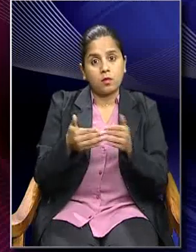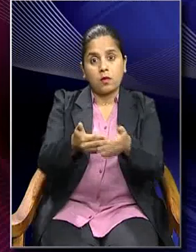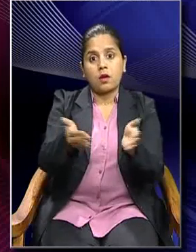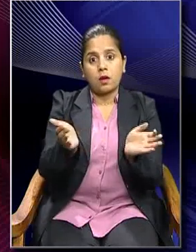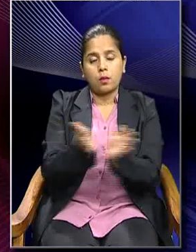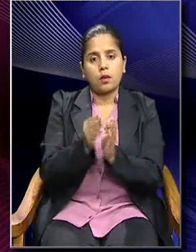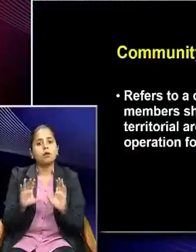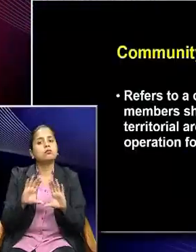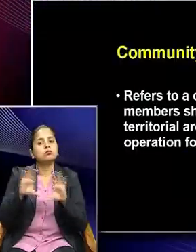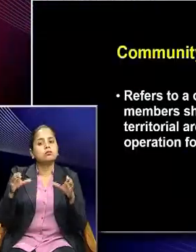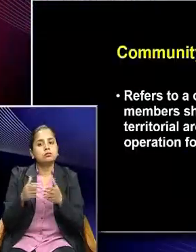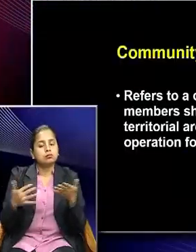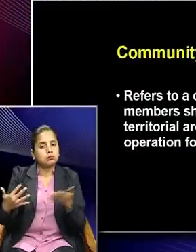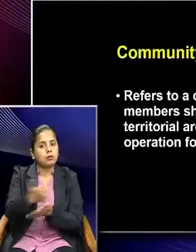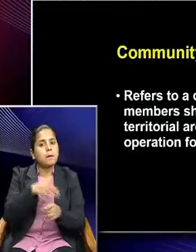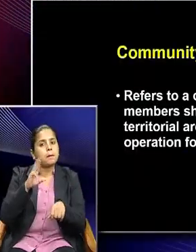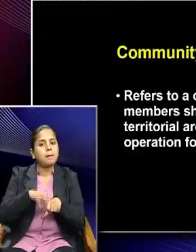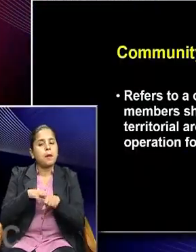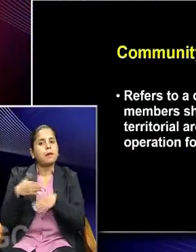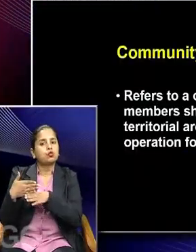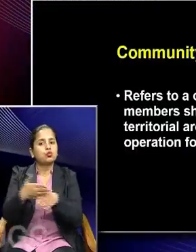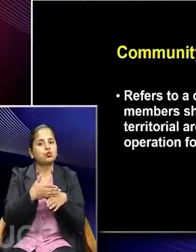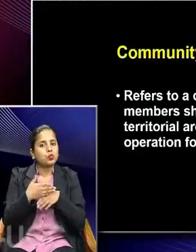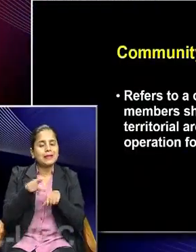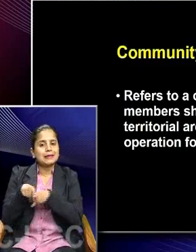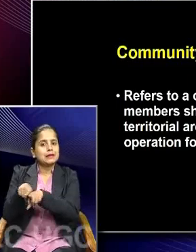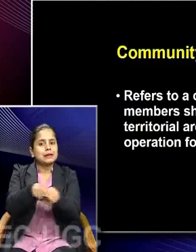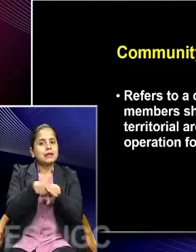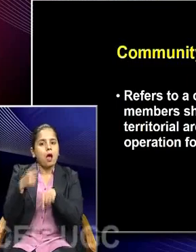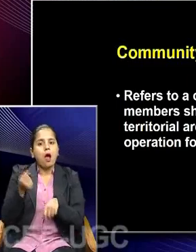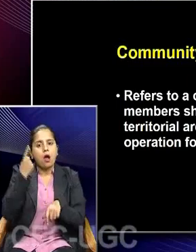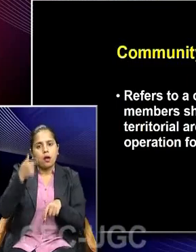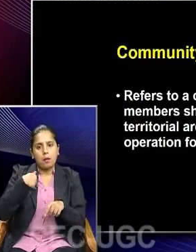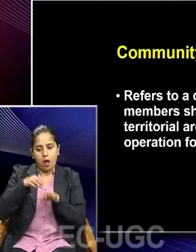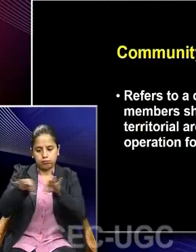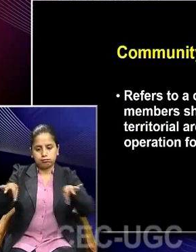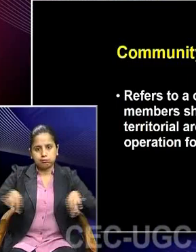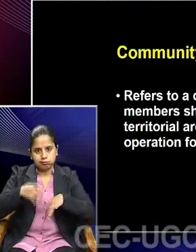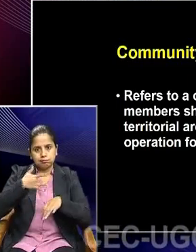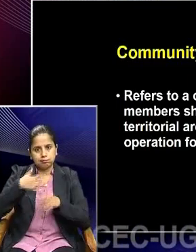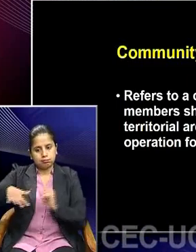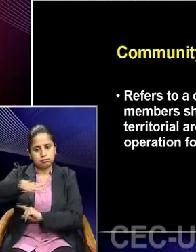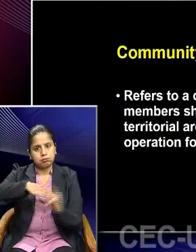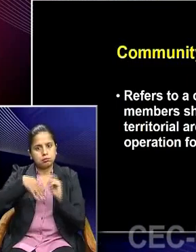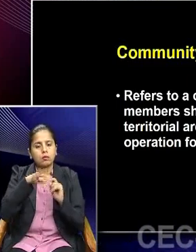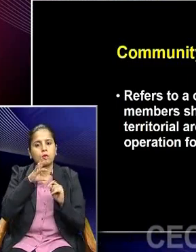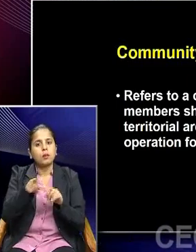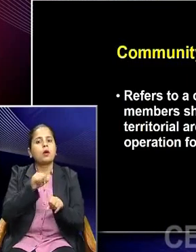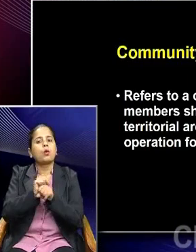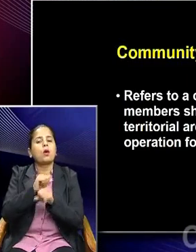is a collectivity where the members share a common territorial area as the base of operation